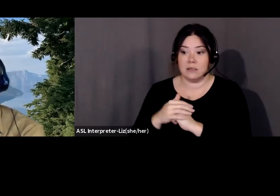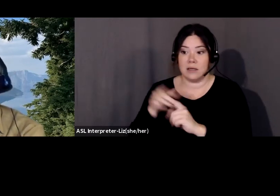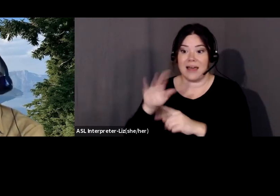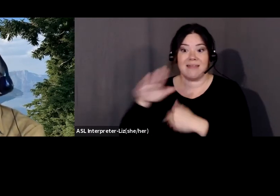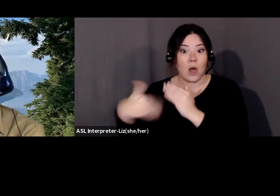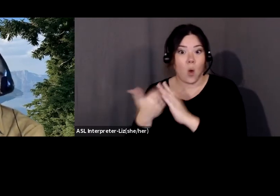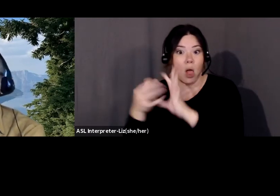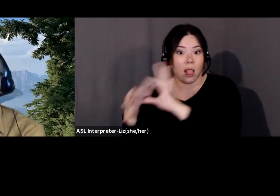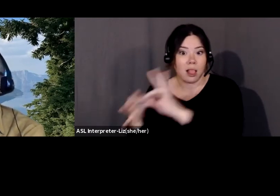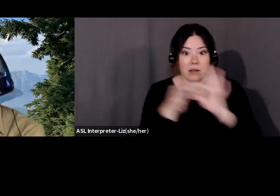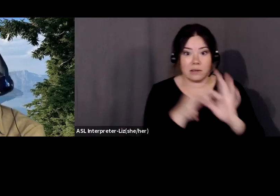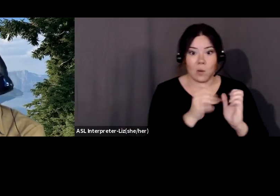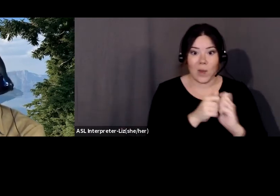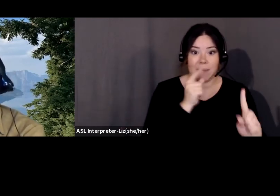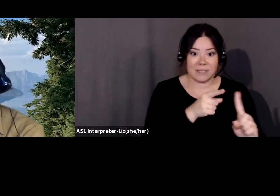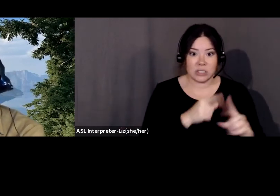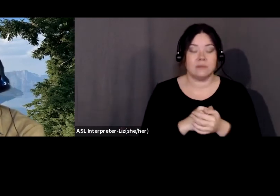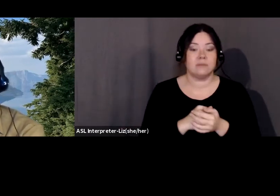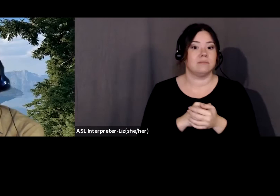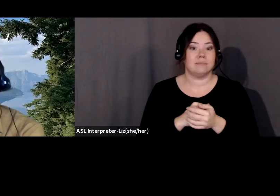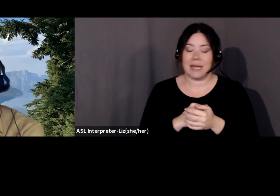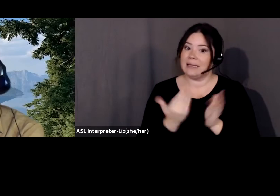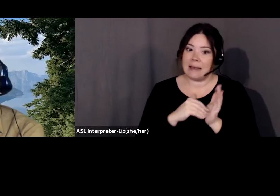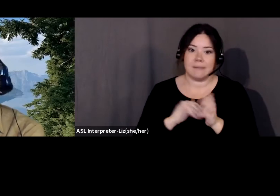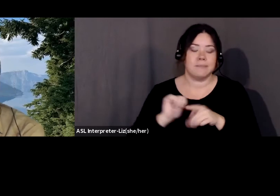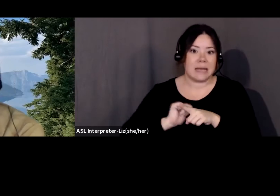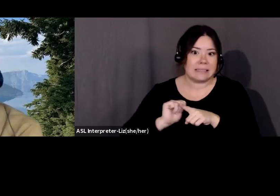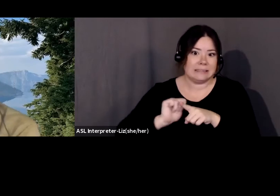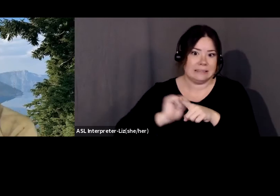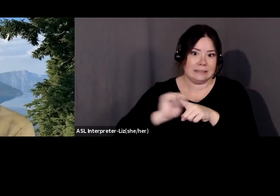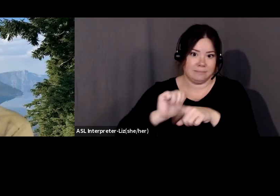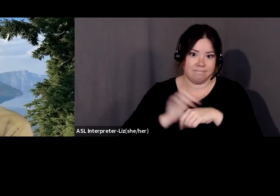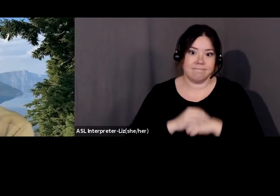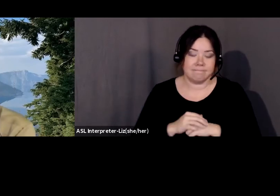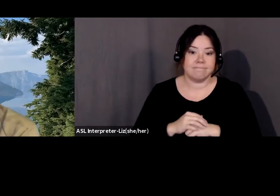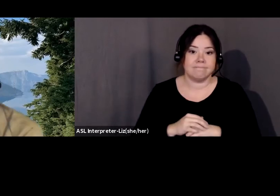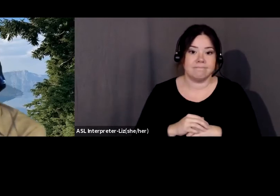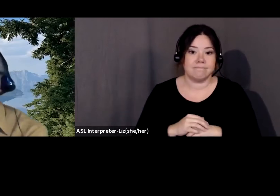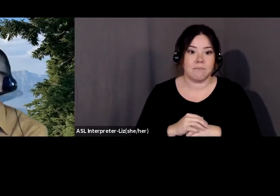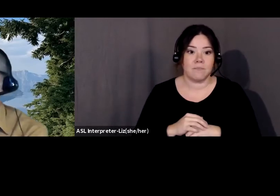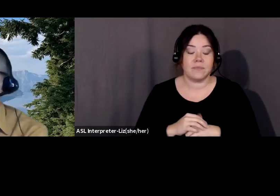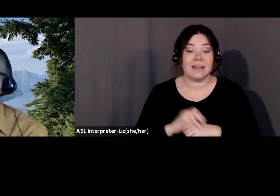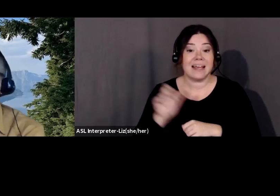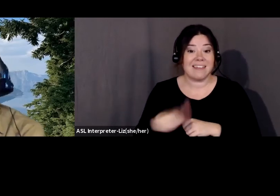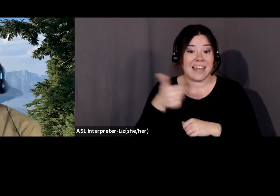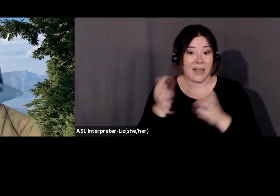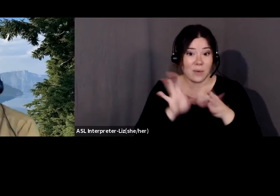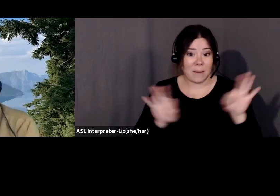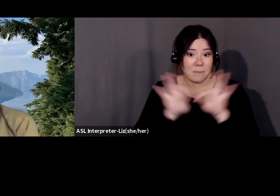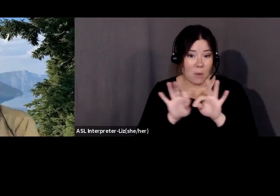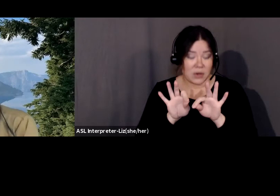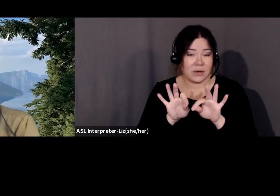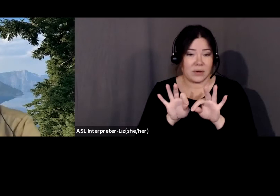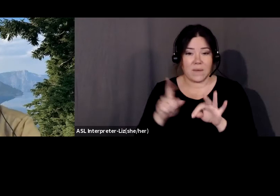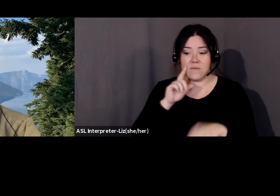And again, you're practicing, practicing, practicing. The other important part when you think about SILC membership and engaging them is